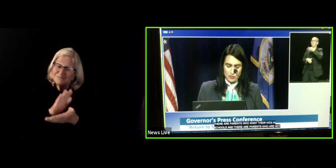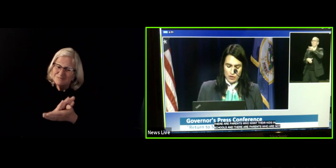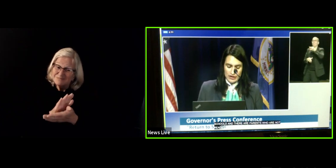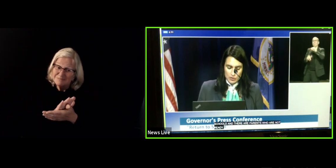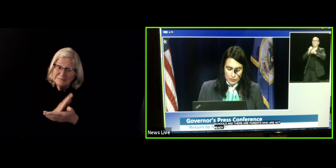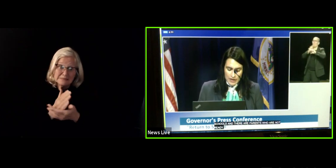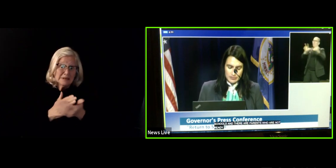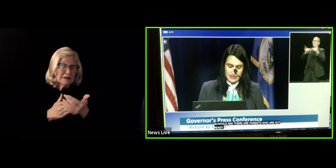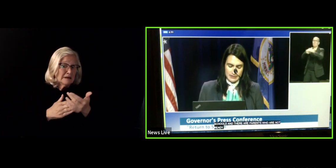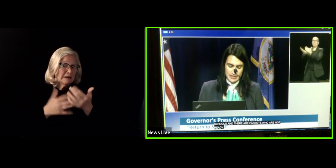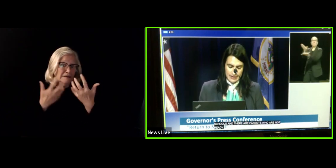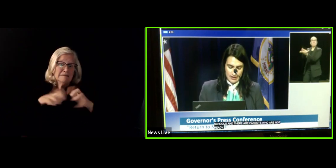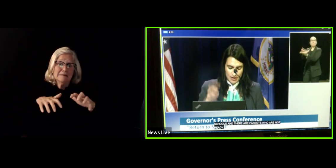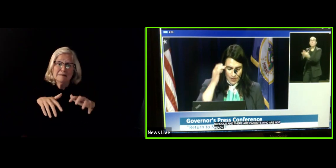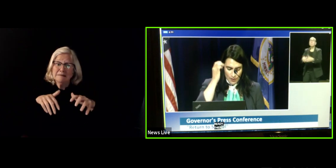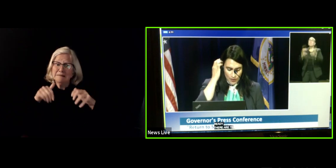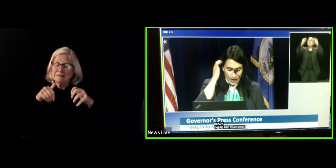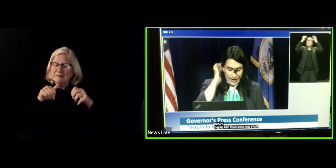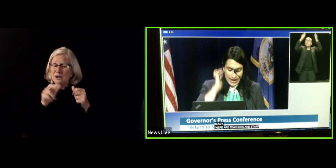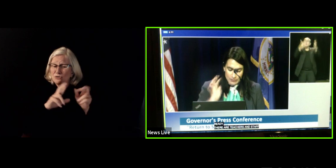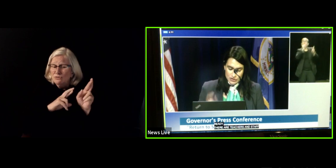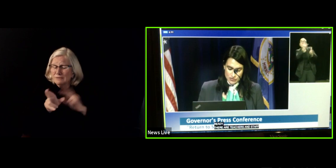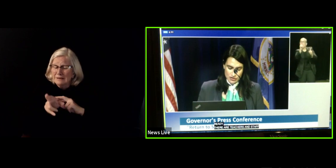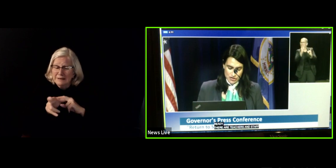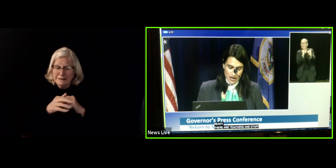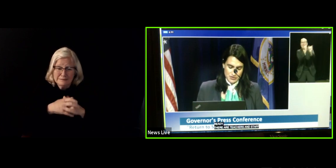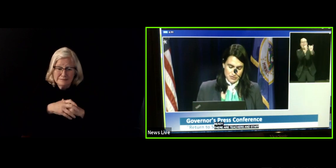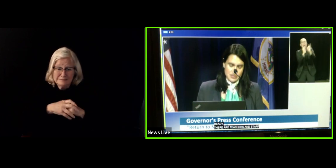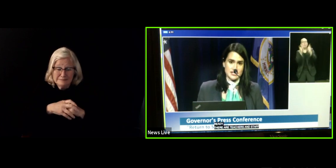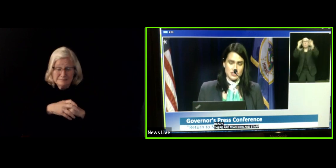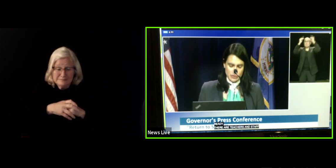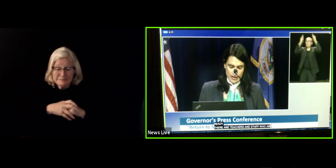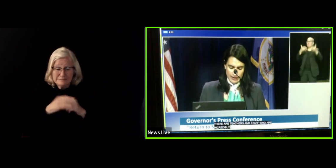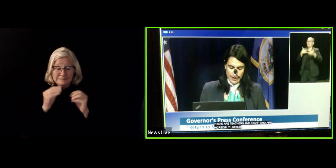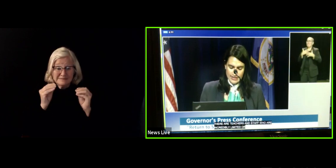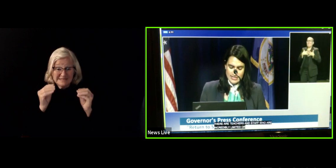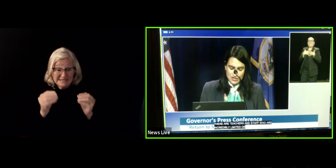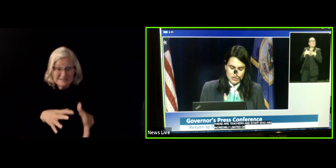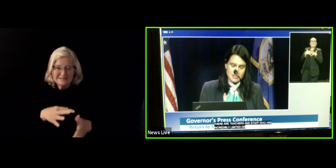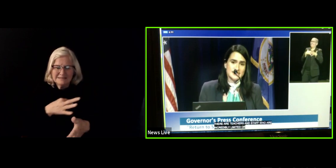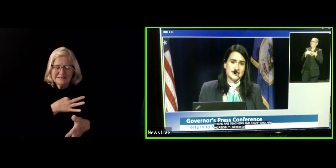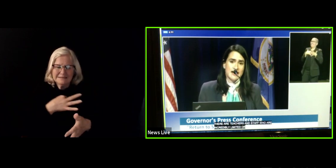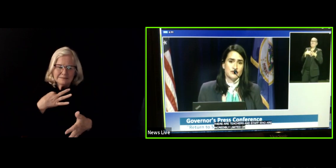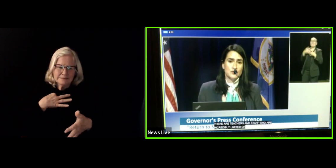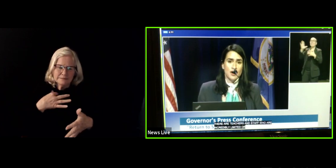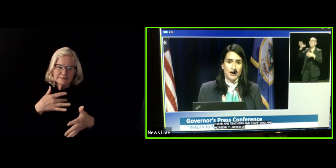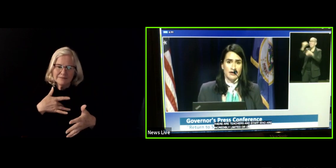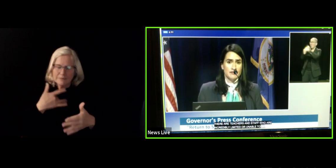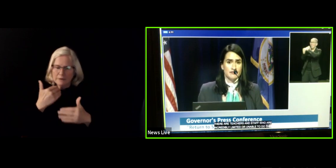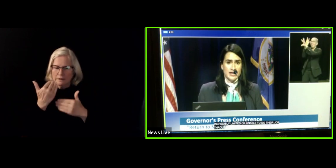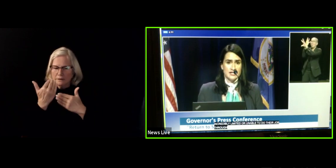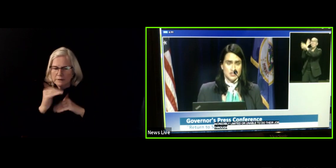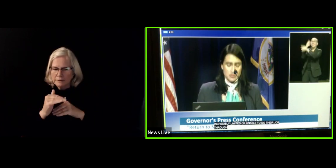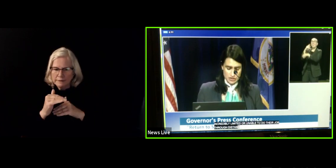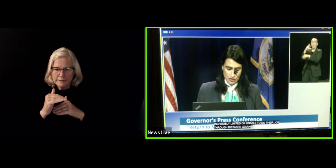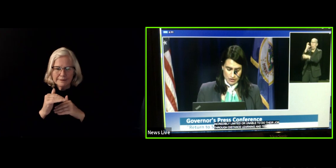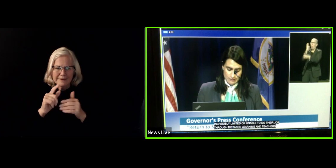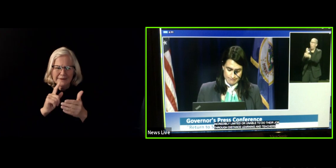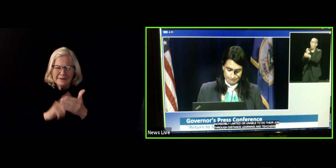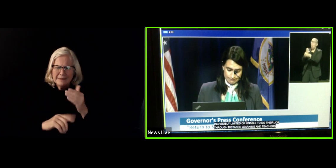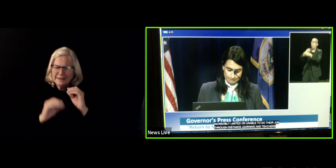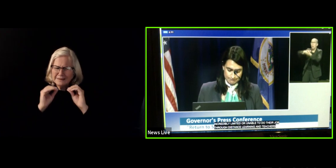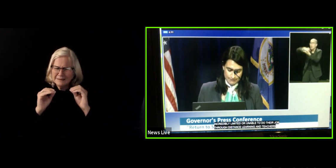who are incredibly limited or unable to do their jobs through distance learning, and teachers and staff who are afraid to